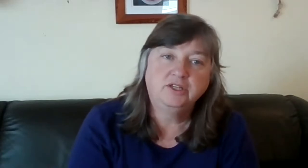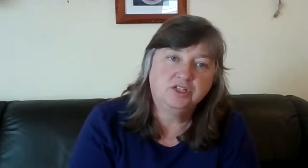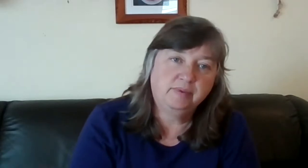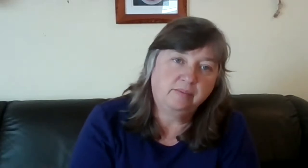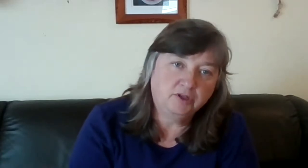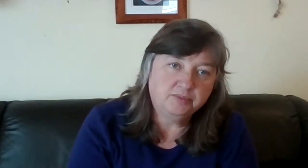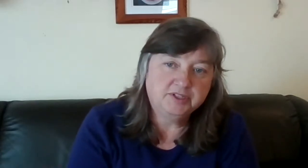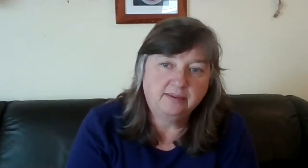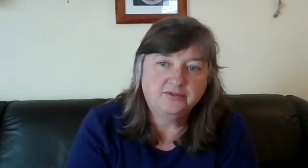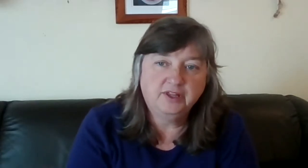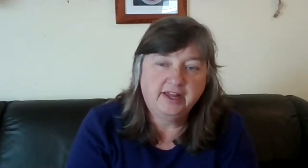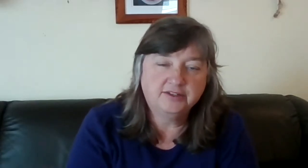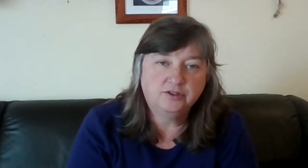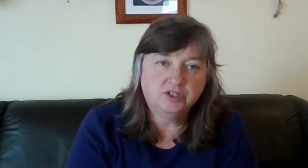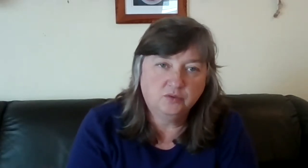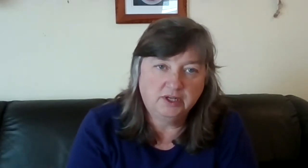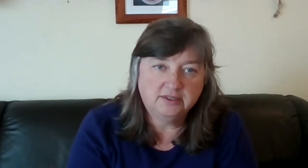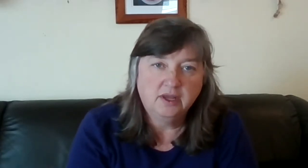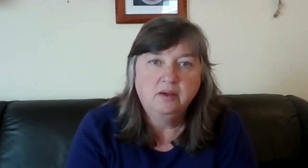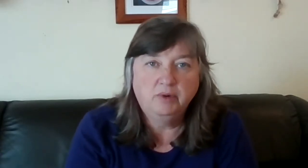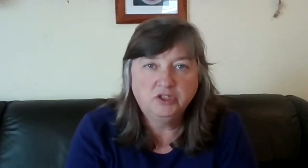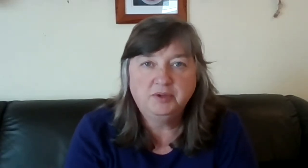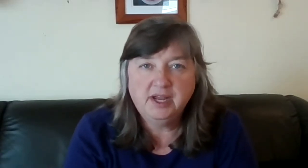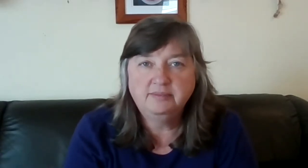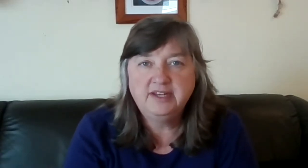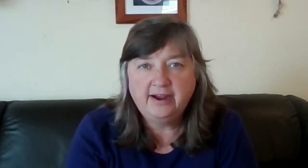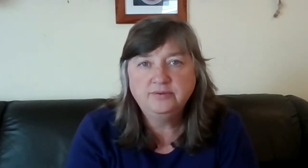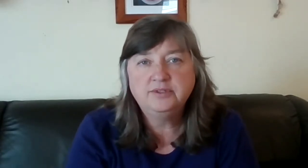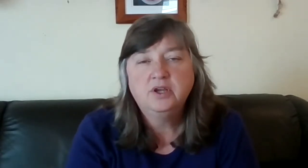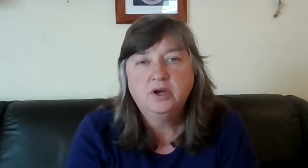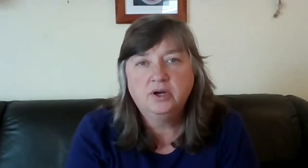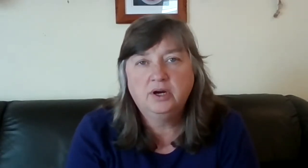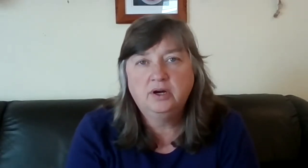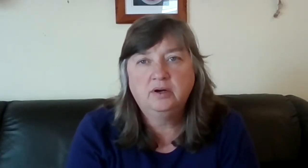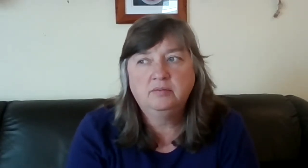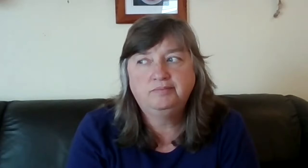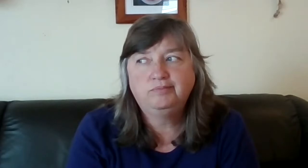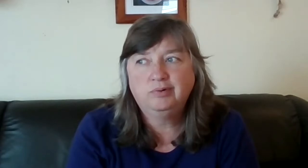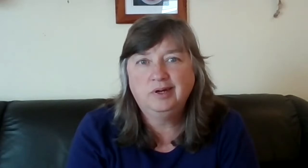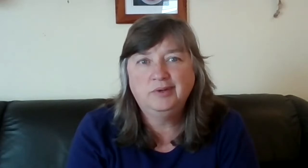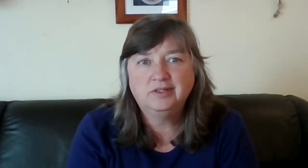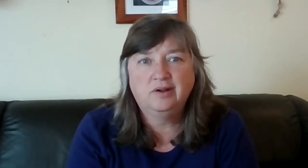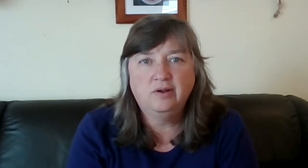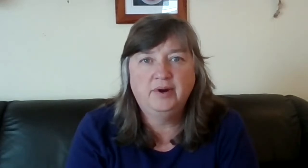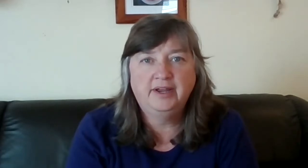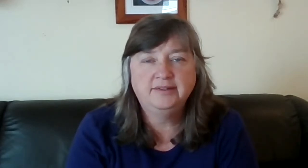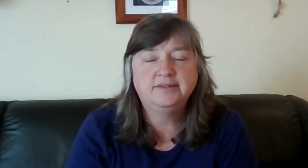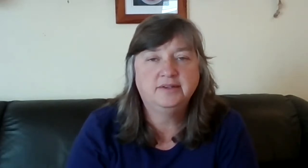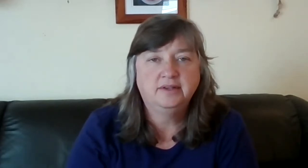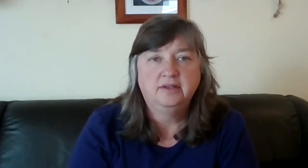Question about multiple times for lettuce or just once? Multiple times. Nouns are pretty much always,